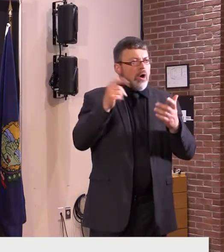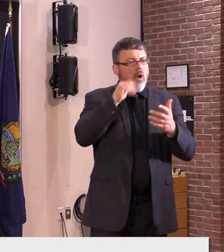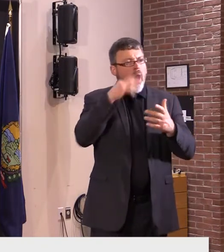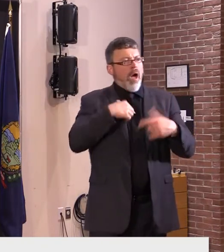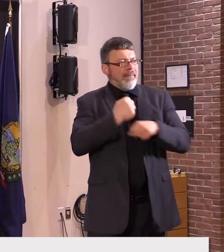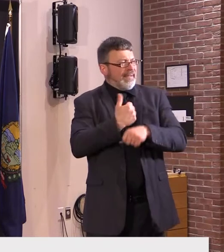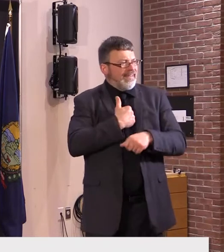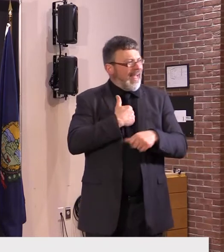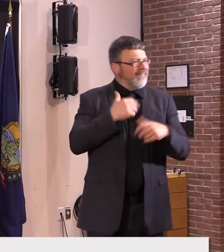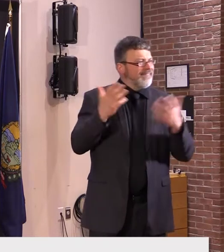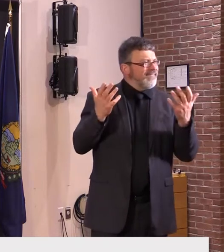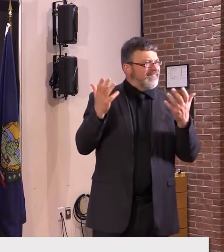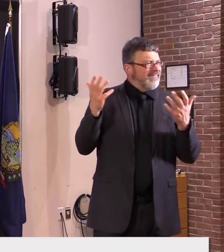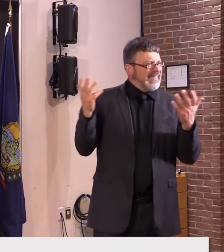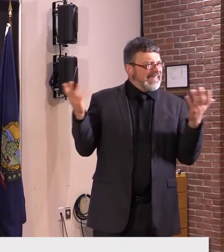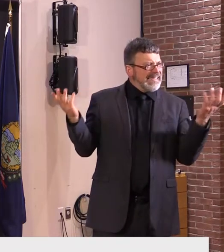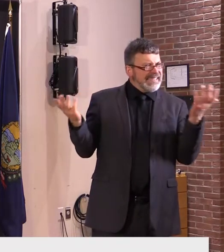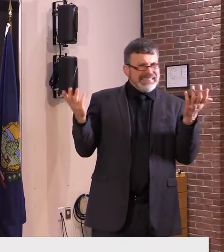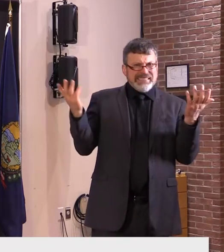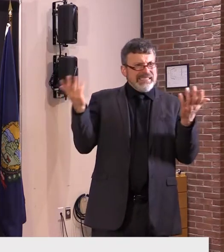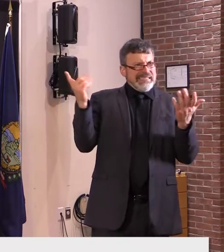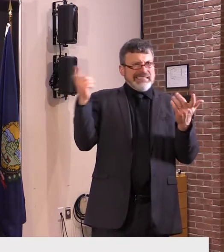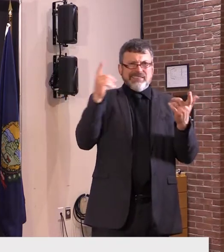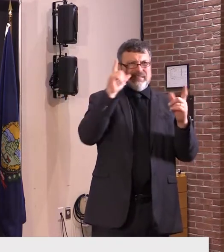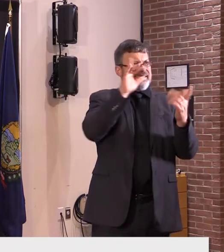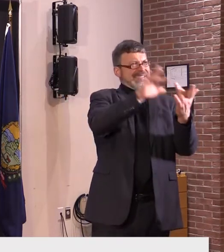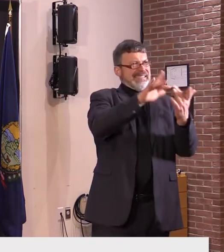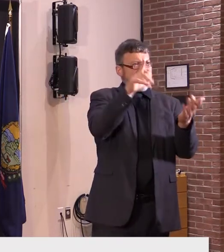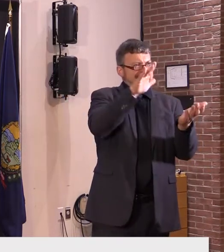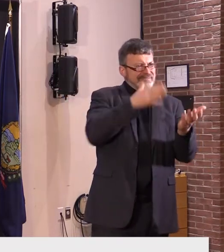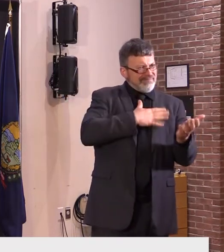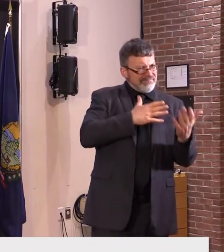thing? It's mostly a cautionary thing, absolutely.